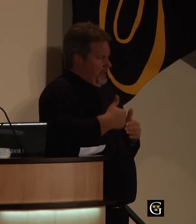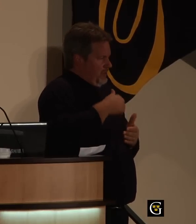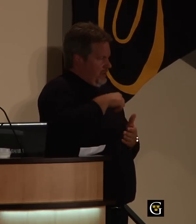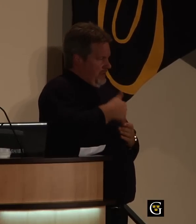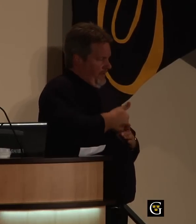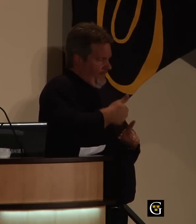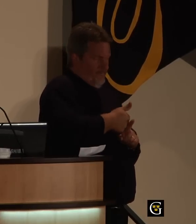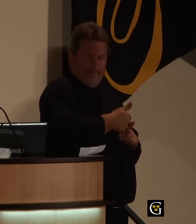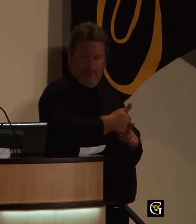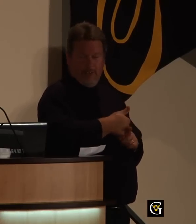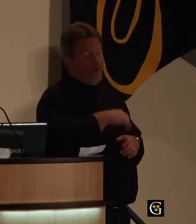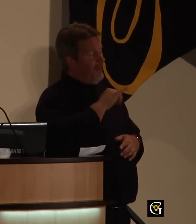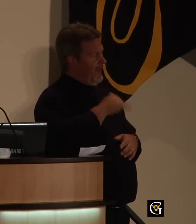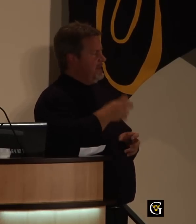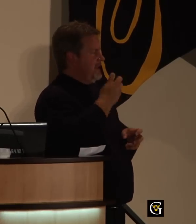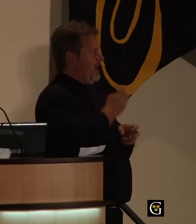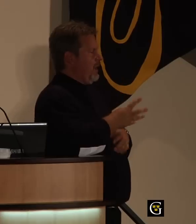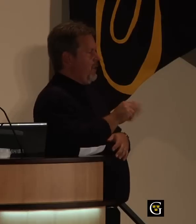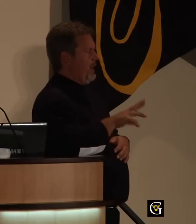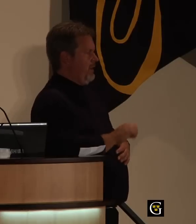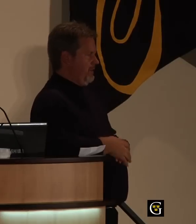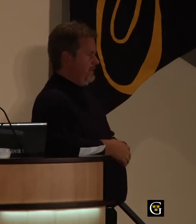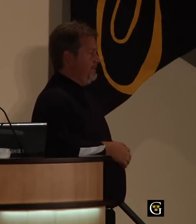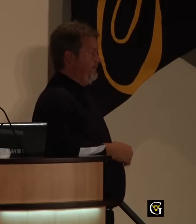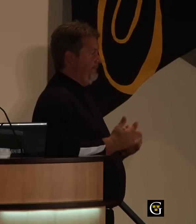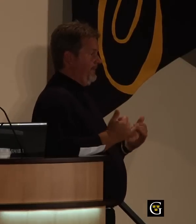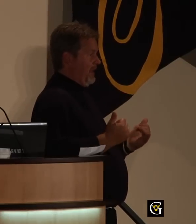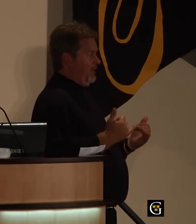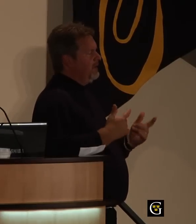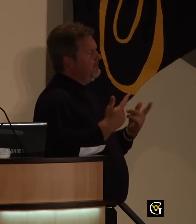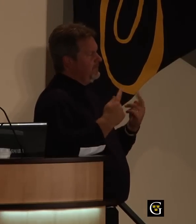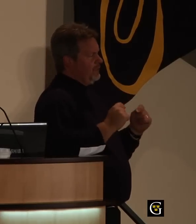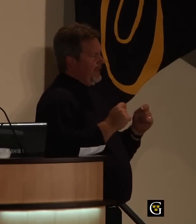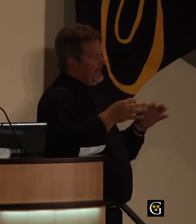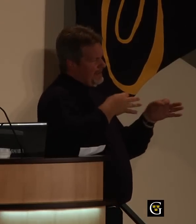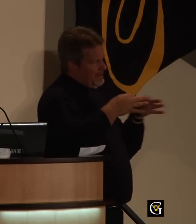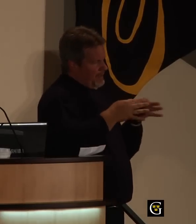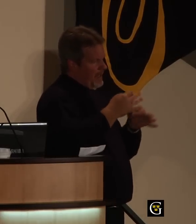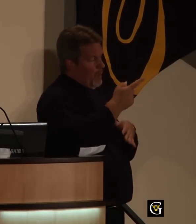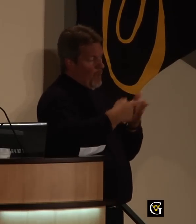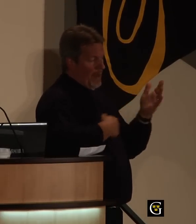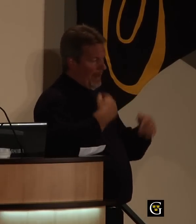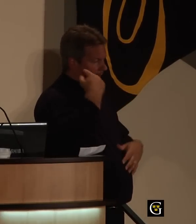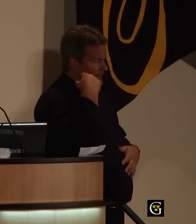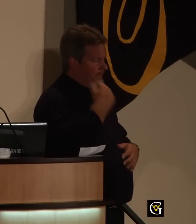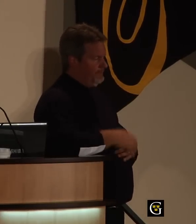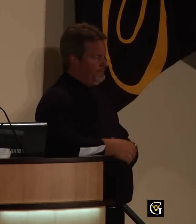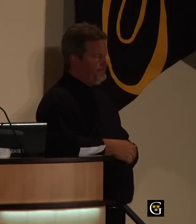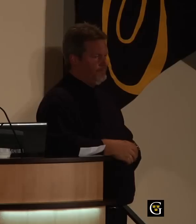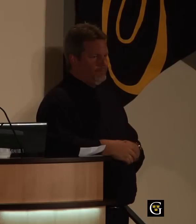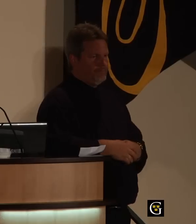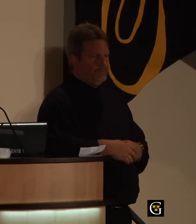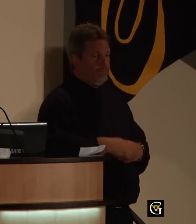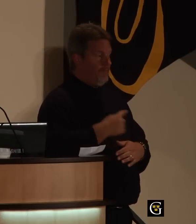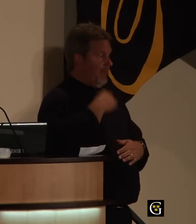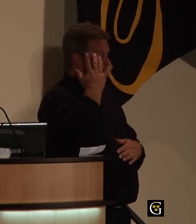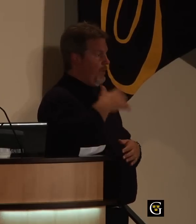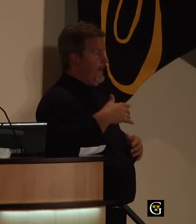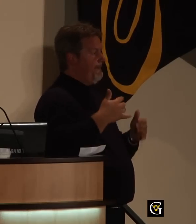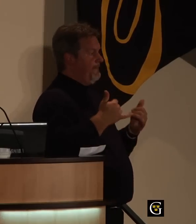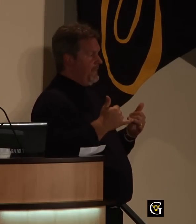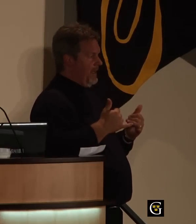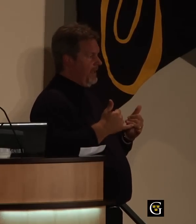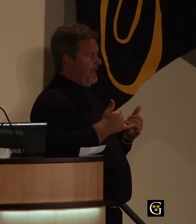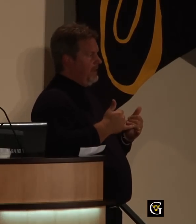So that's the hardware. Okay, now let me try to give you some sense of what I do. What I'm going to play for you is a